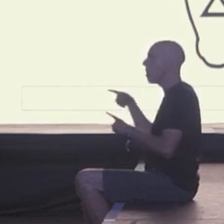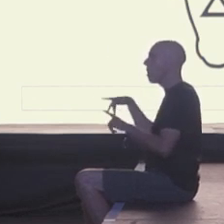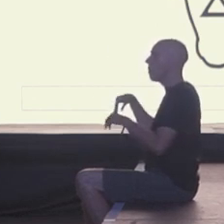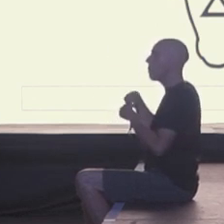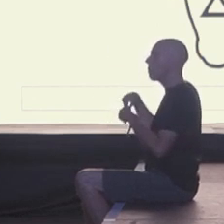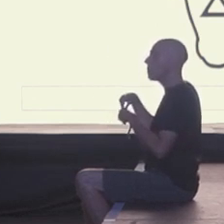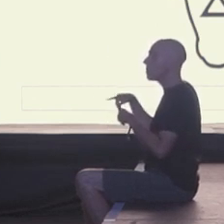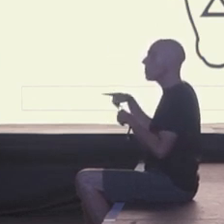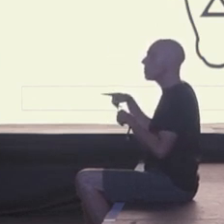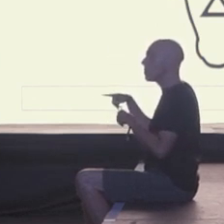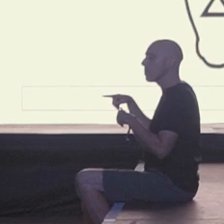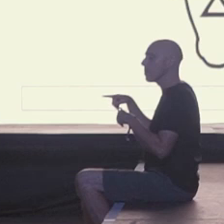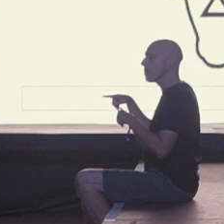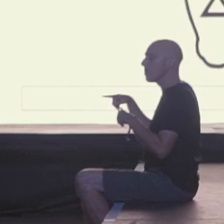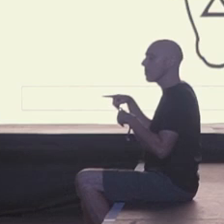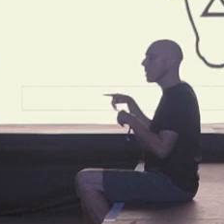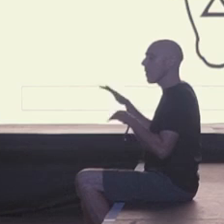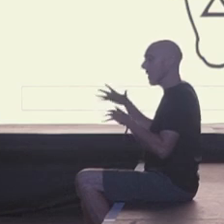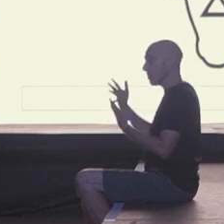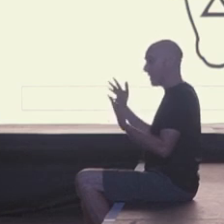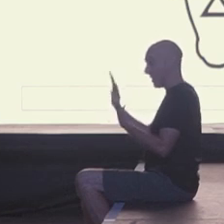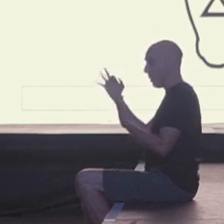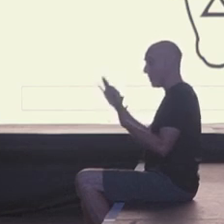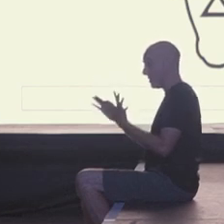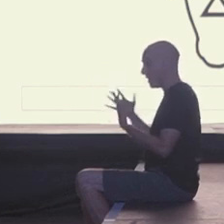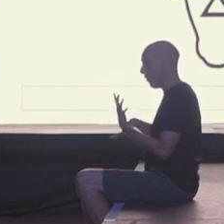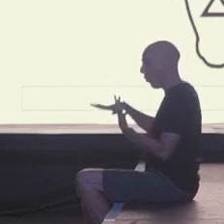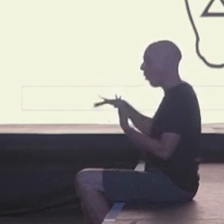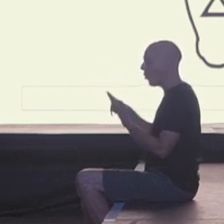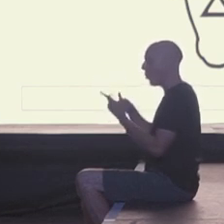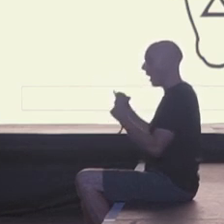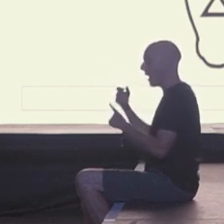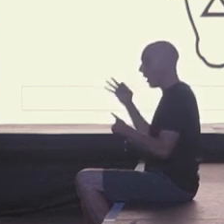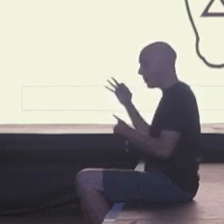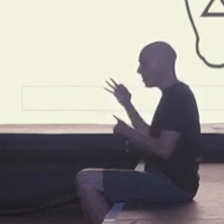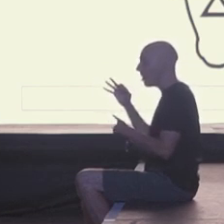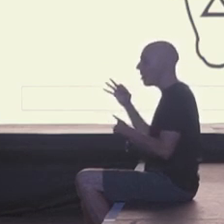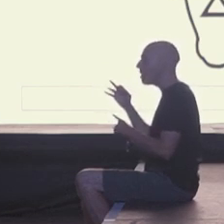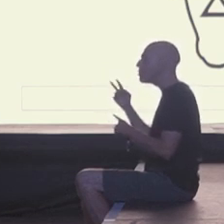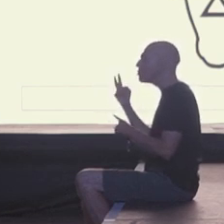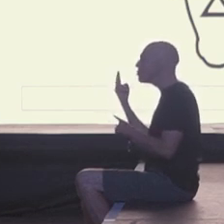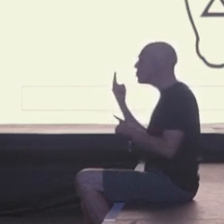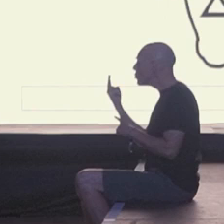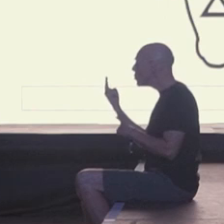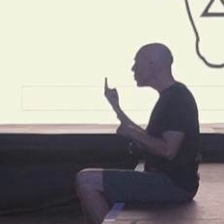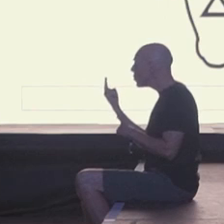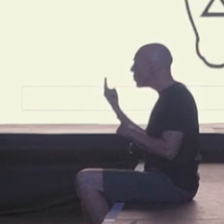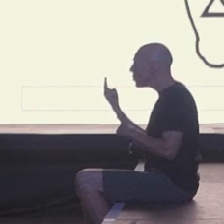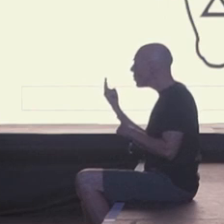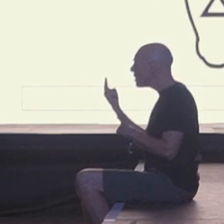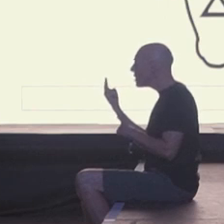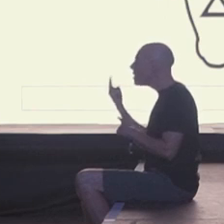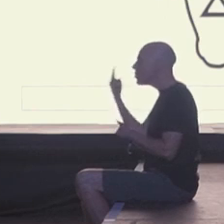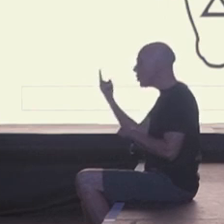10% of all councils in the UK, which I think is pretty impressive. And so far, 2 councils have committed to 1 vegetarian day per